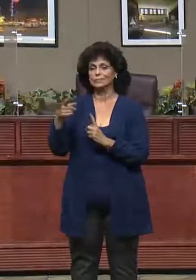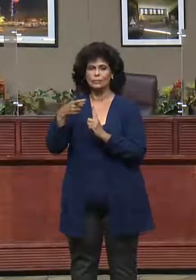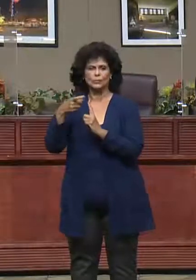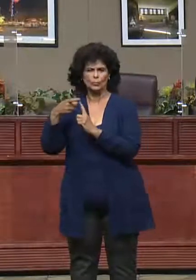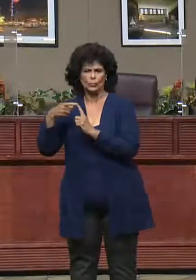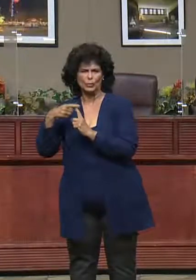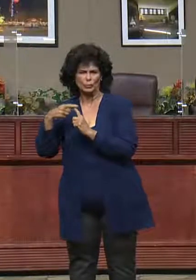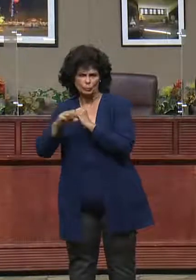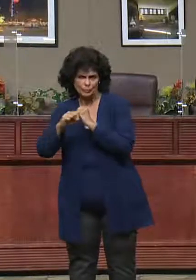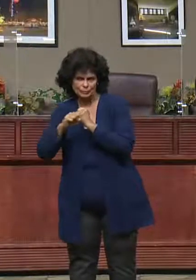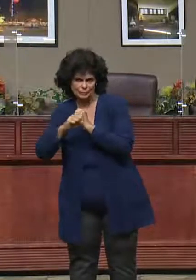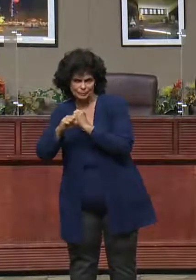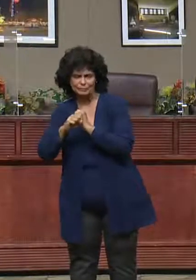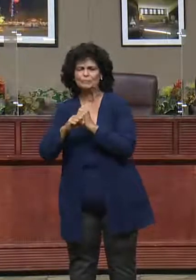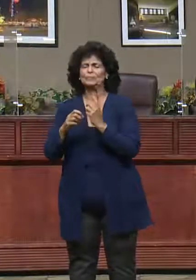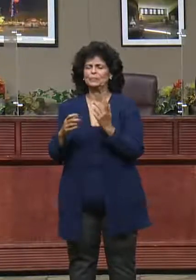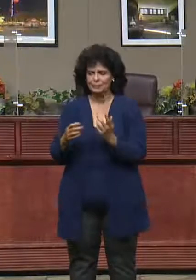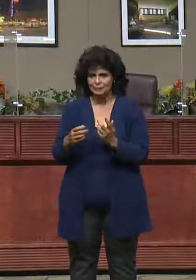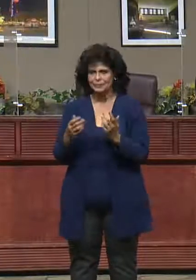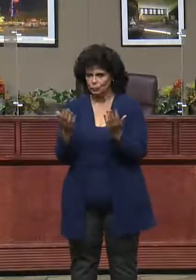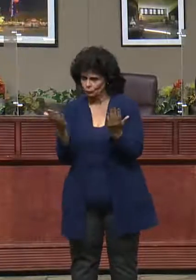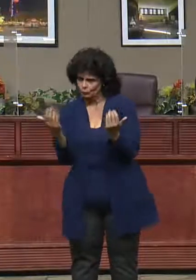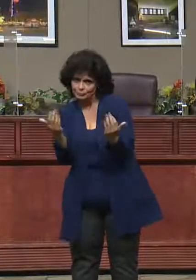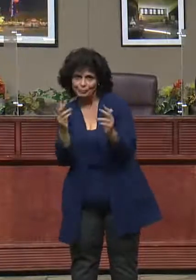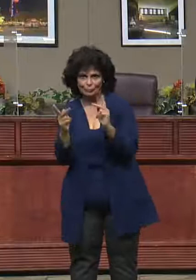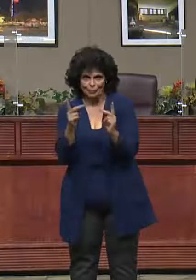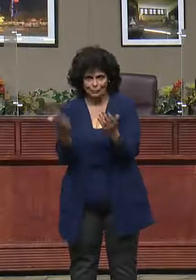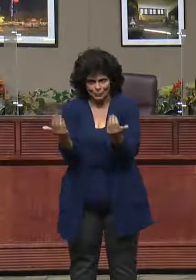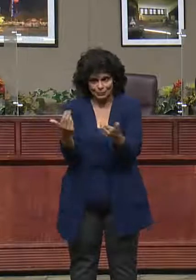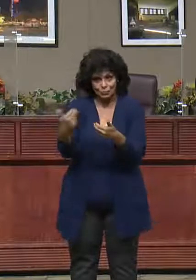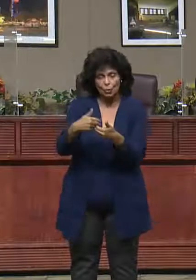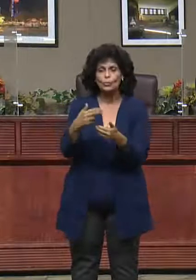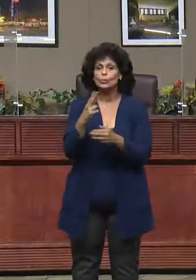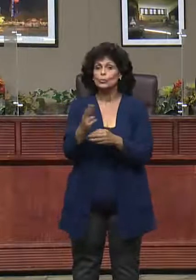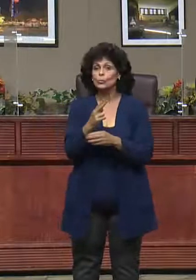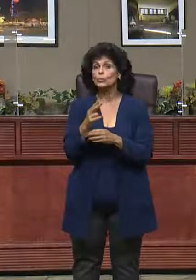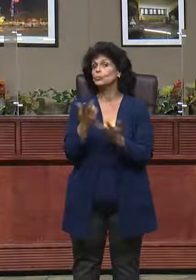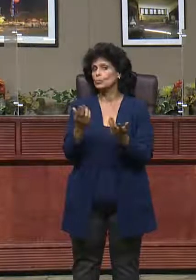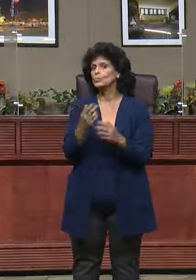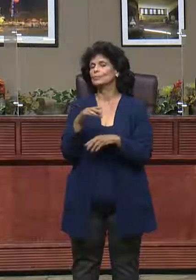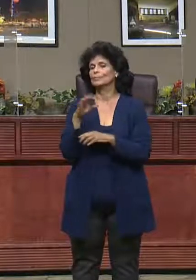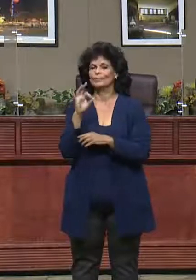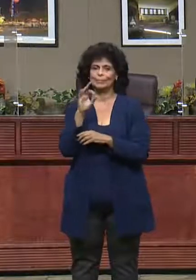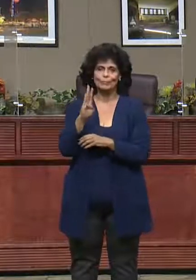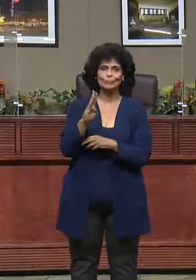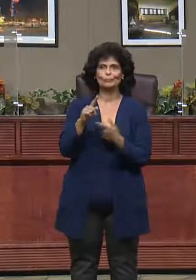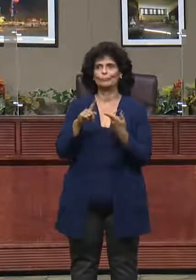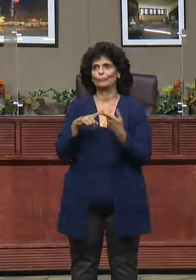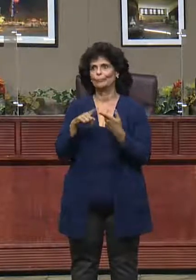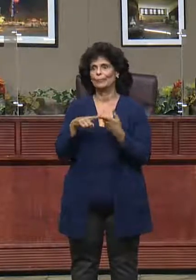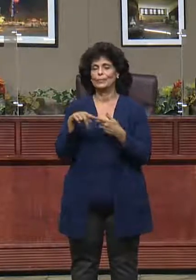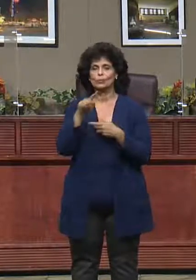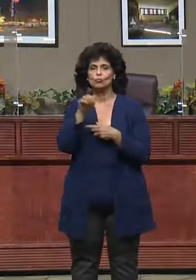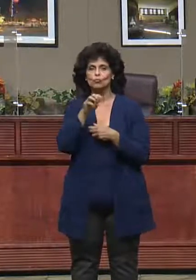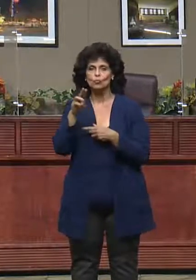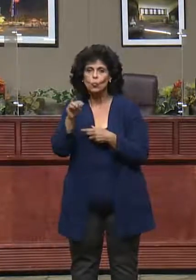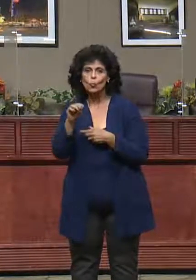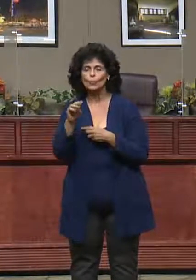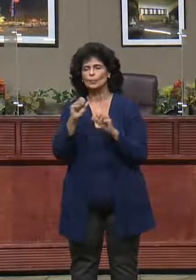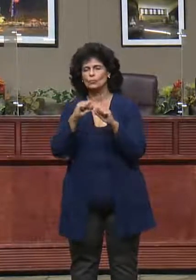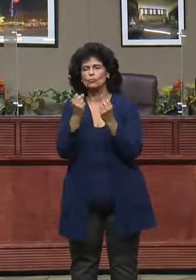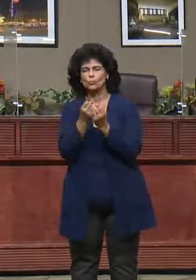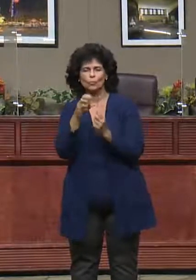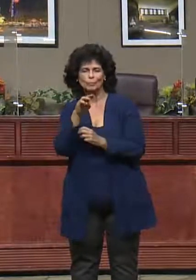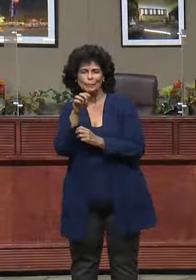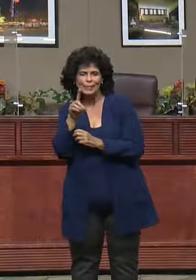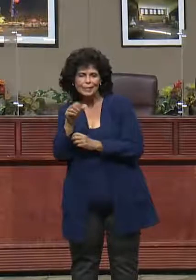Again, it happened in a number of ways, but we were using social media platforms, Zoom platforms to interview